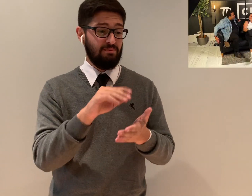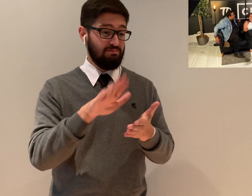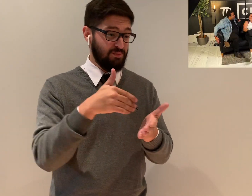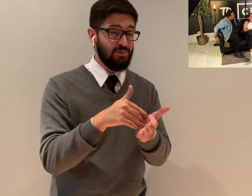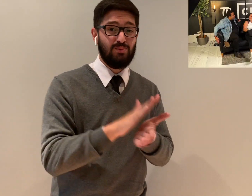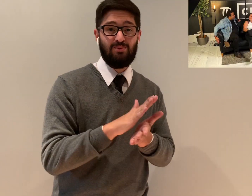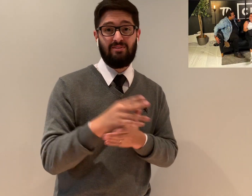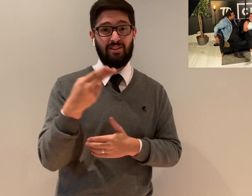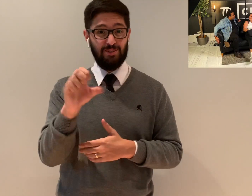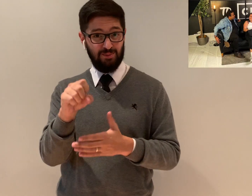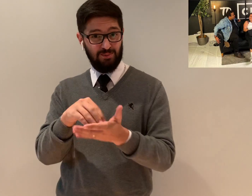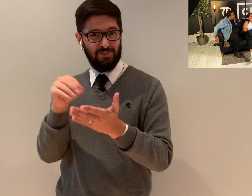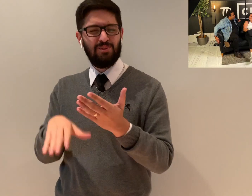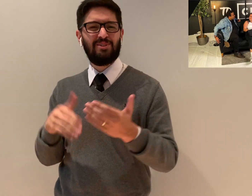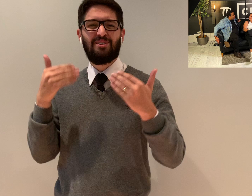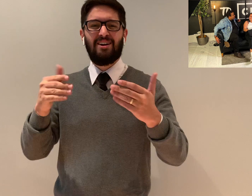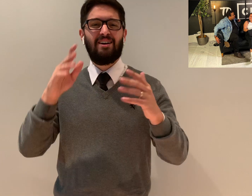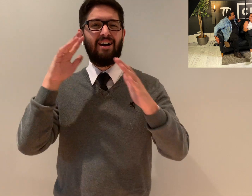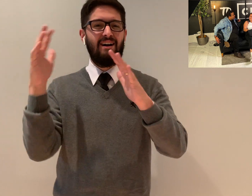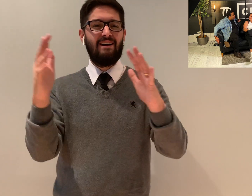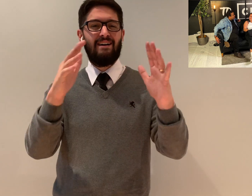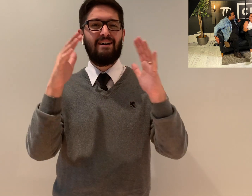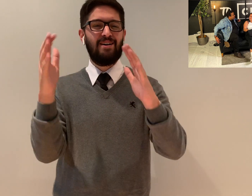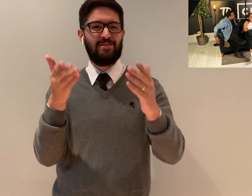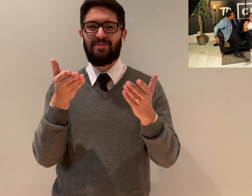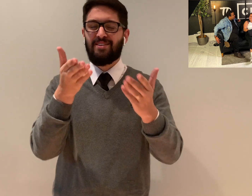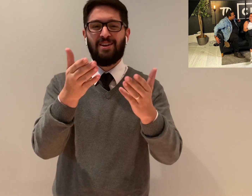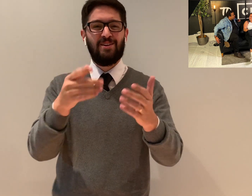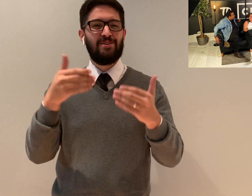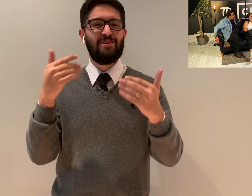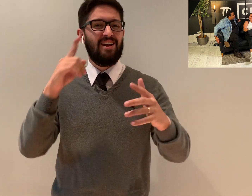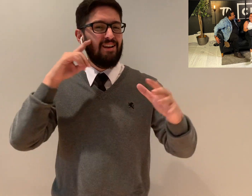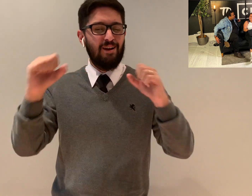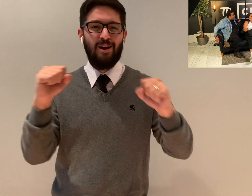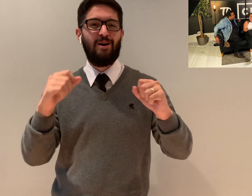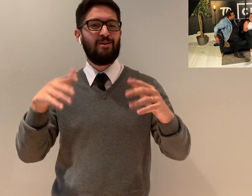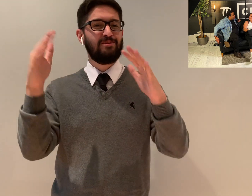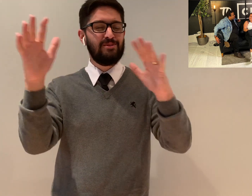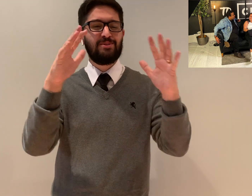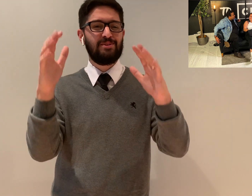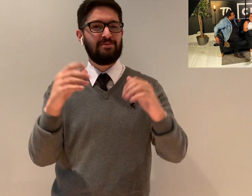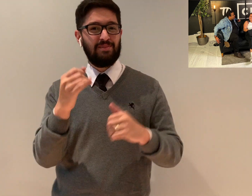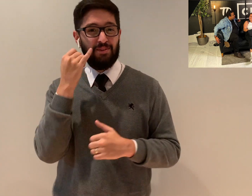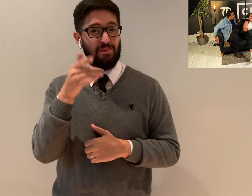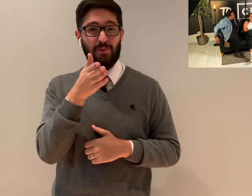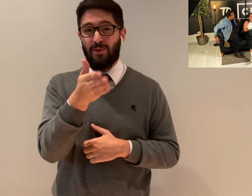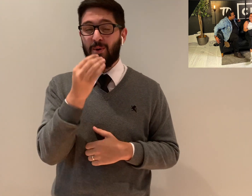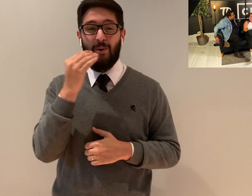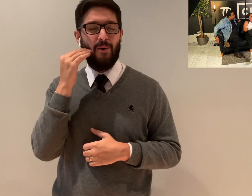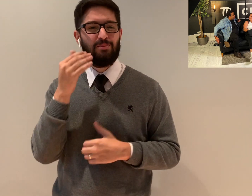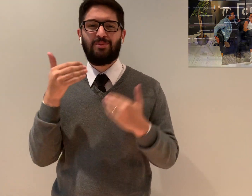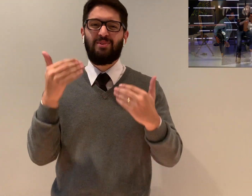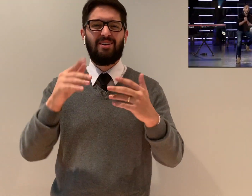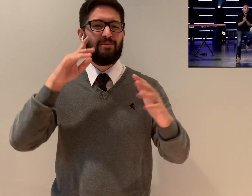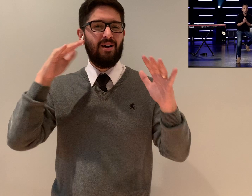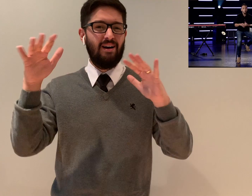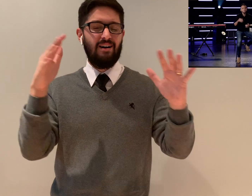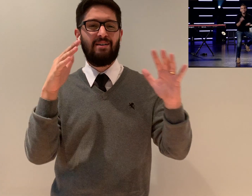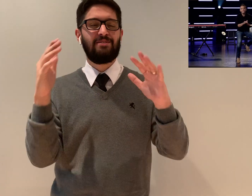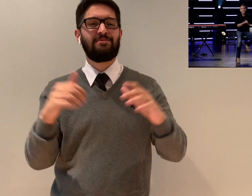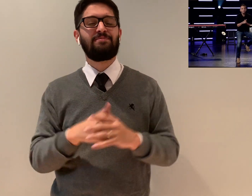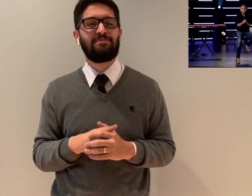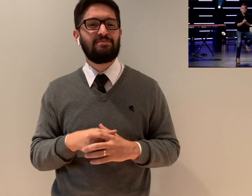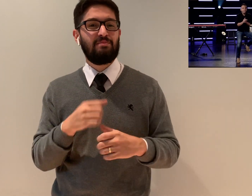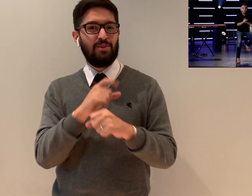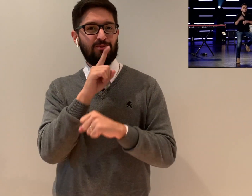ministry. Middle school and high school students, make some noise. There where you are, come on, get loud. If you're hanging out at home,